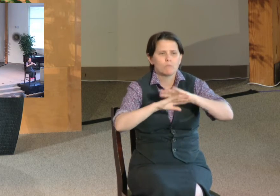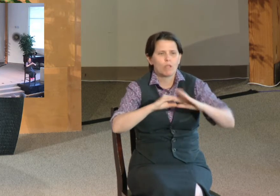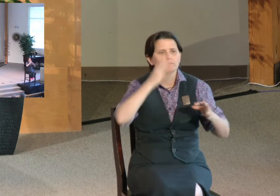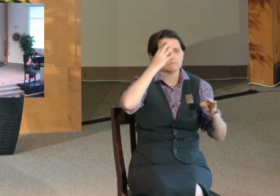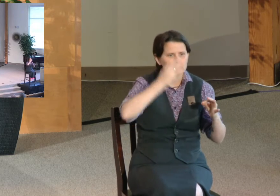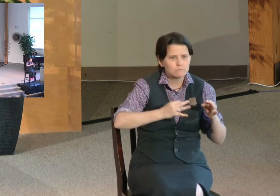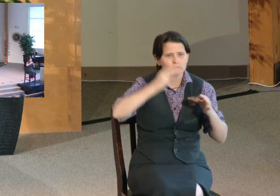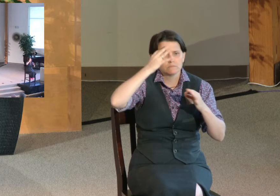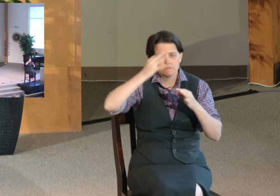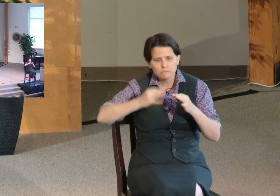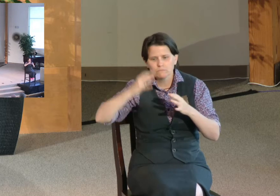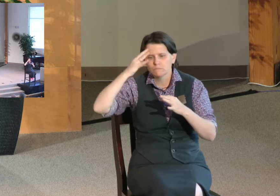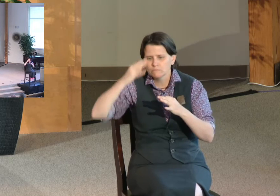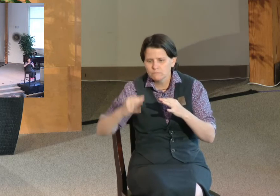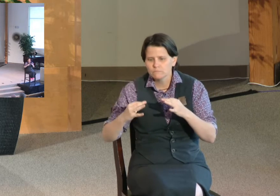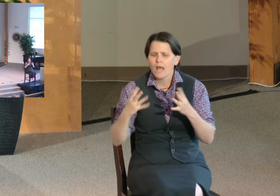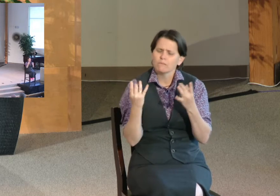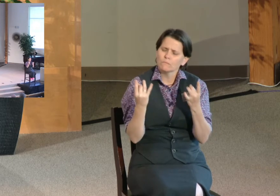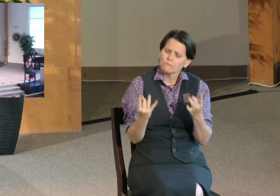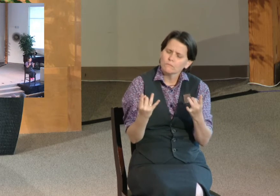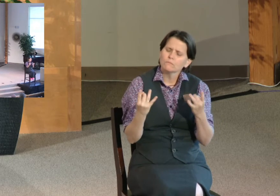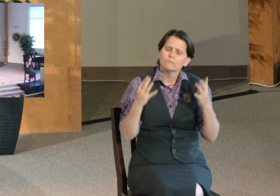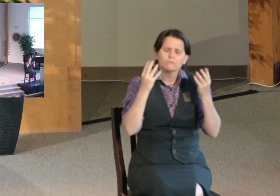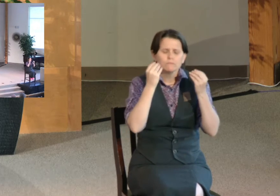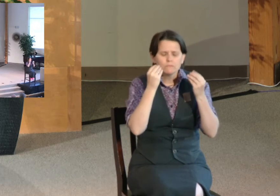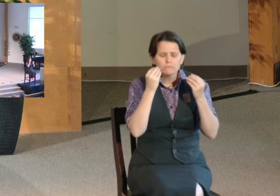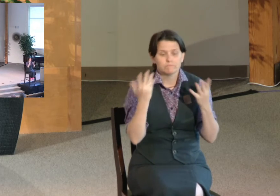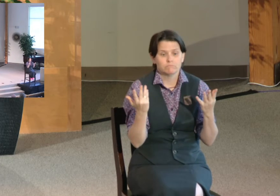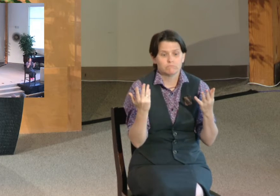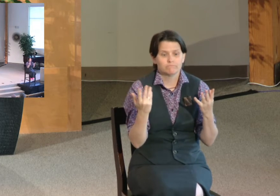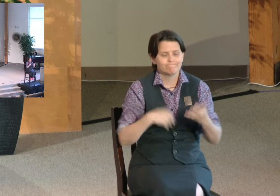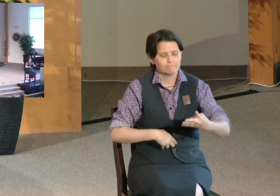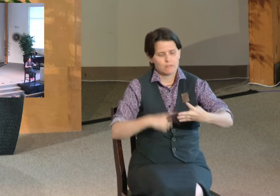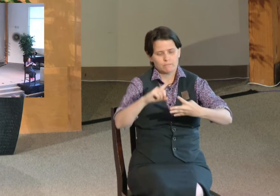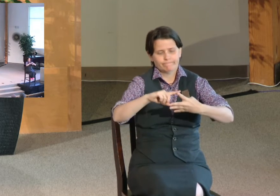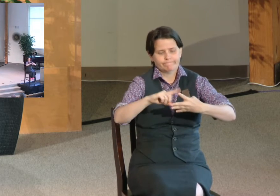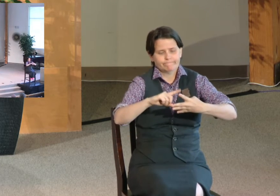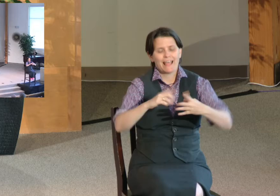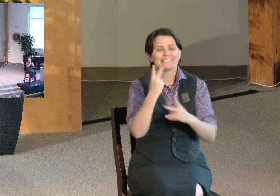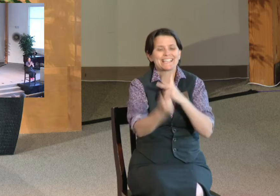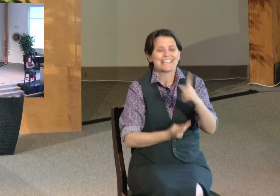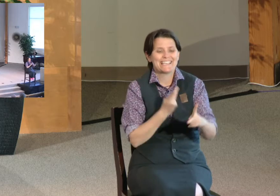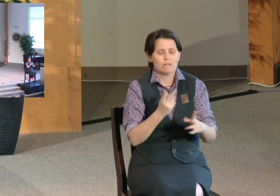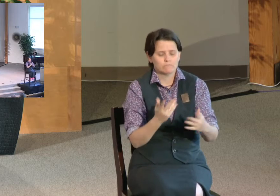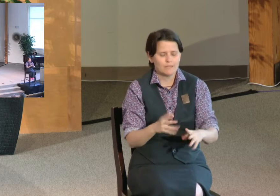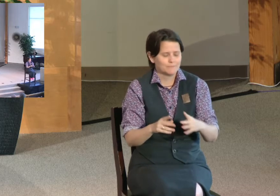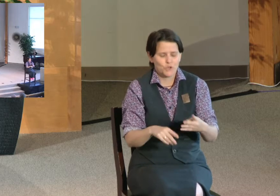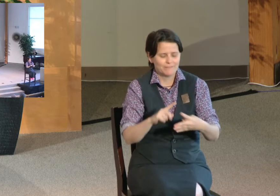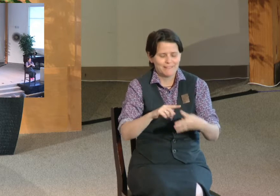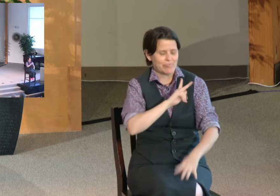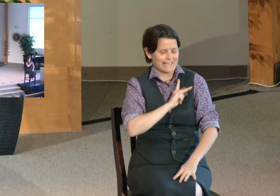lastly is the king archetype. And when it is in the fullness of this archetype, he's centered in power